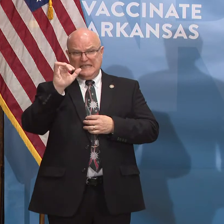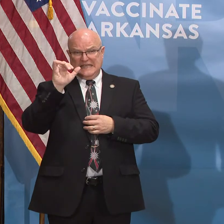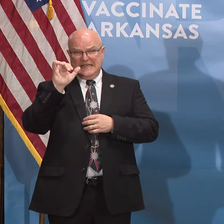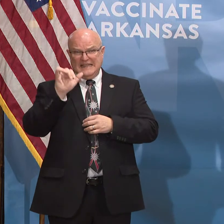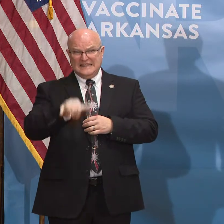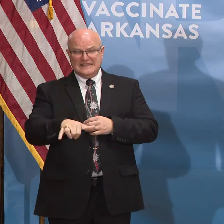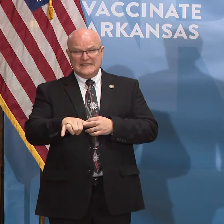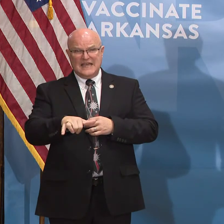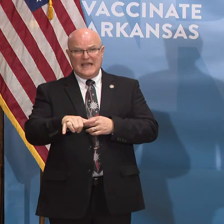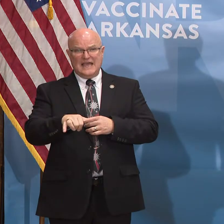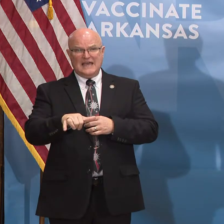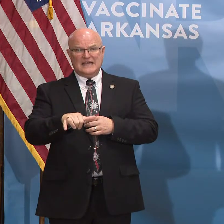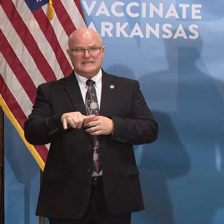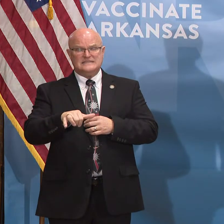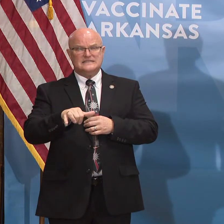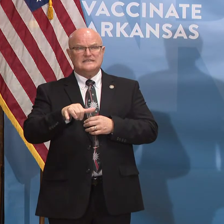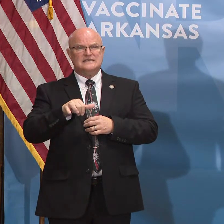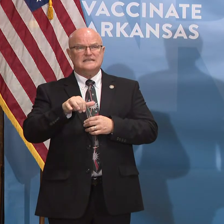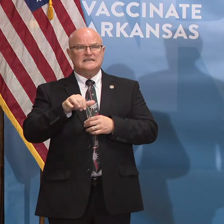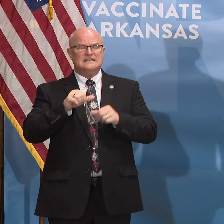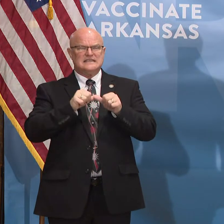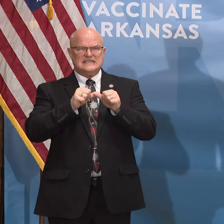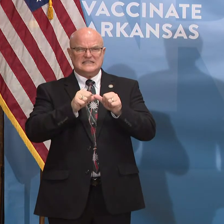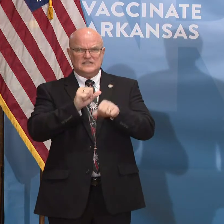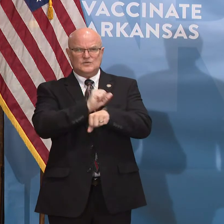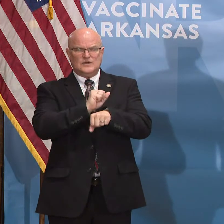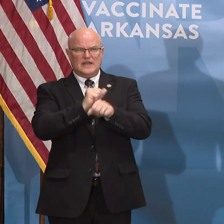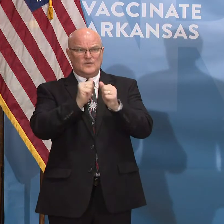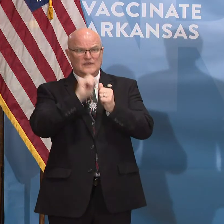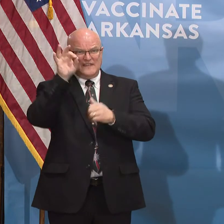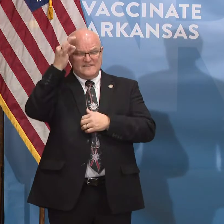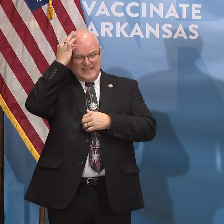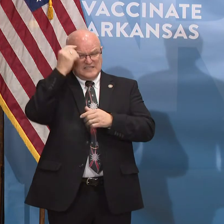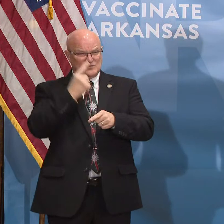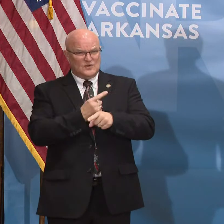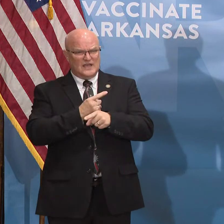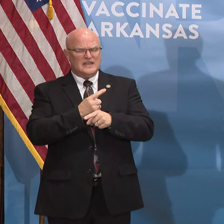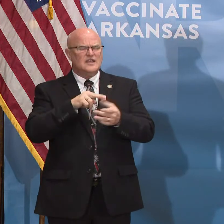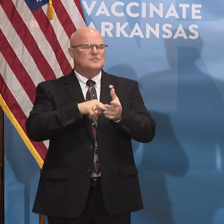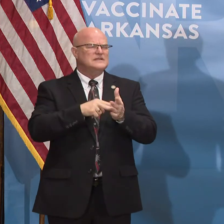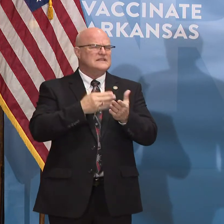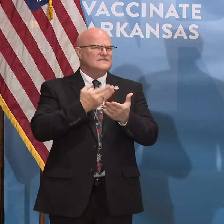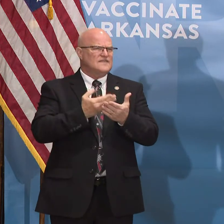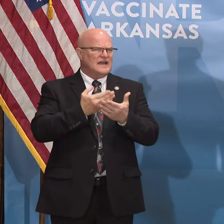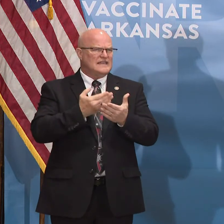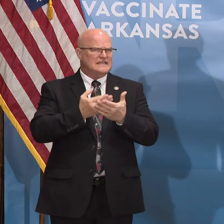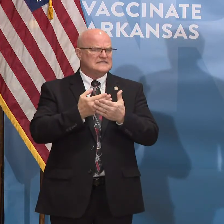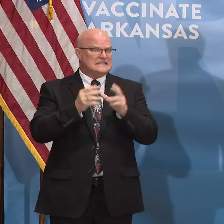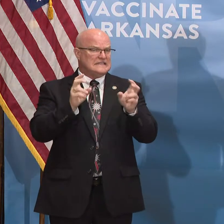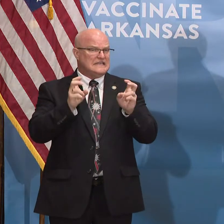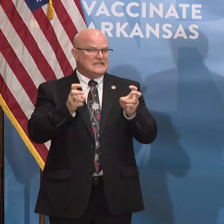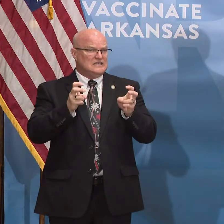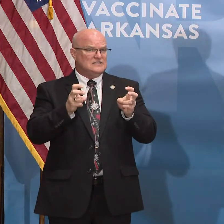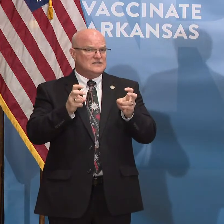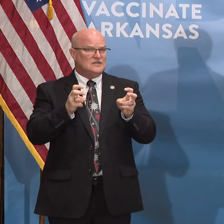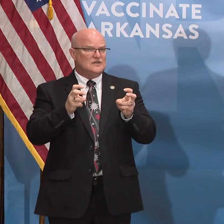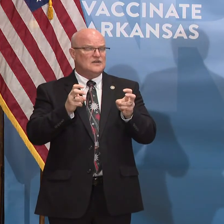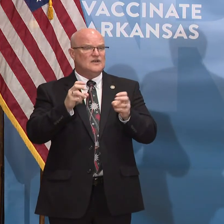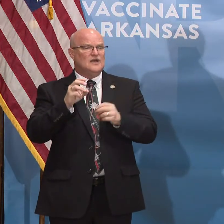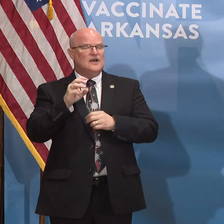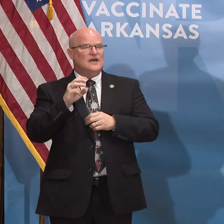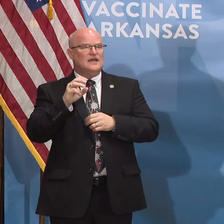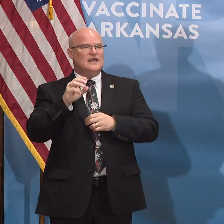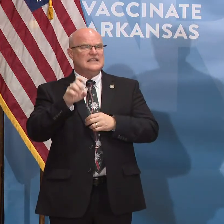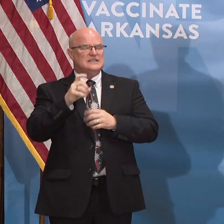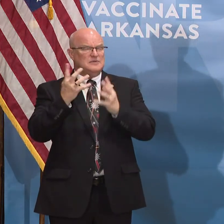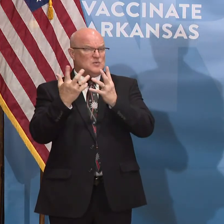That sort of, I guess, TBD. The feds are going to continue to work that out with you. You mentioned financing. Is the issue there the match rates? Is that what still